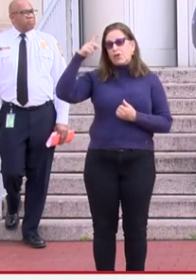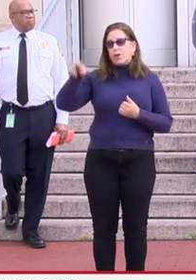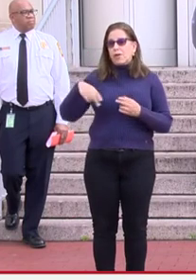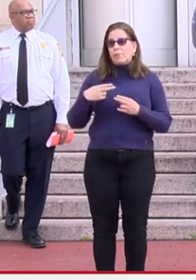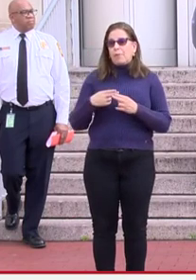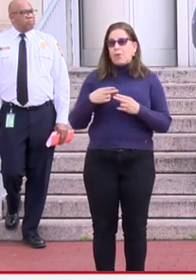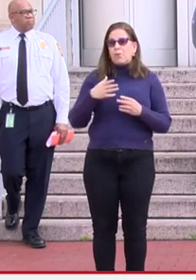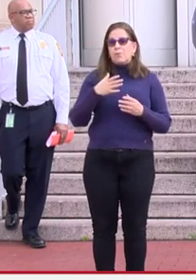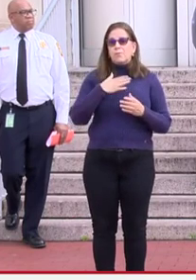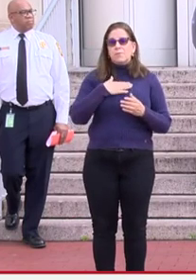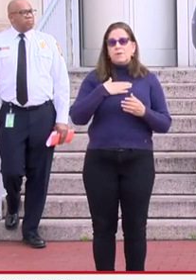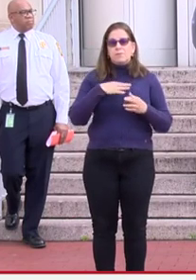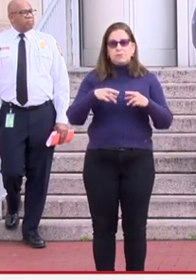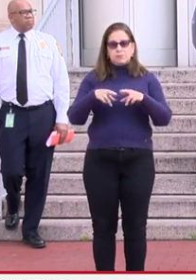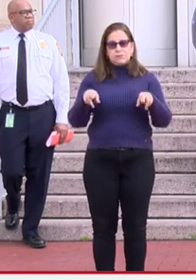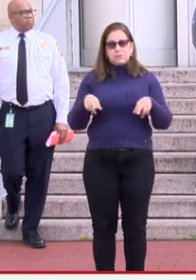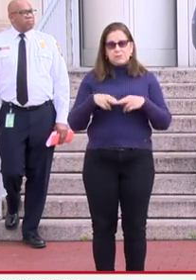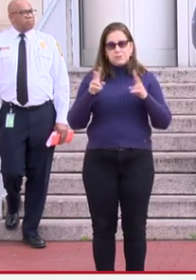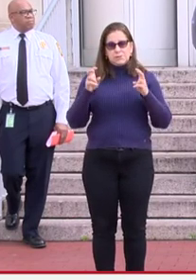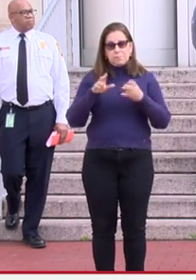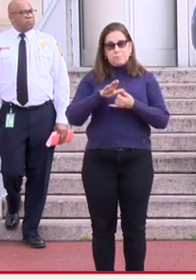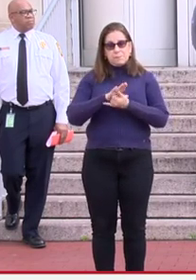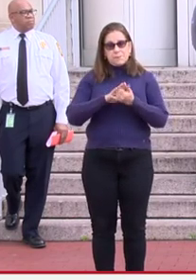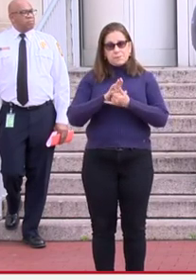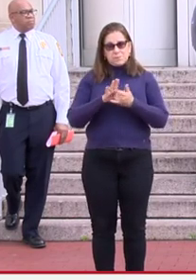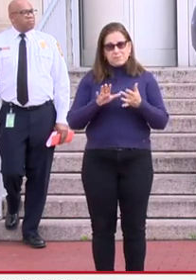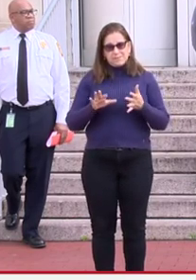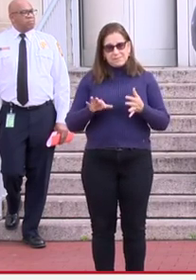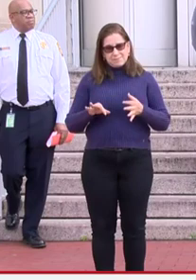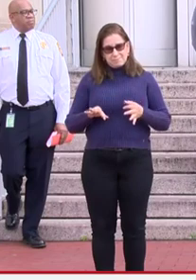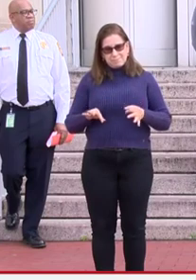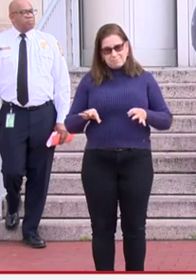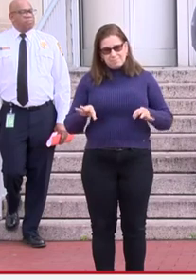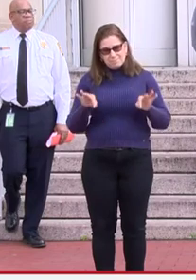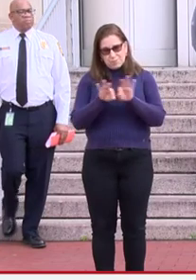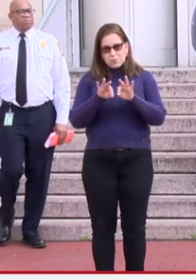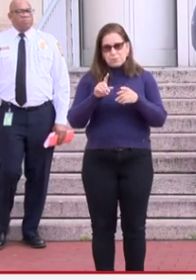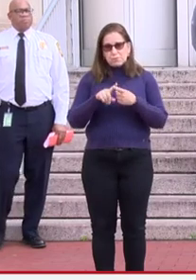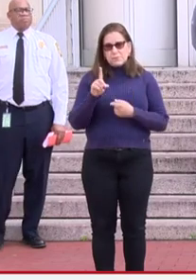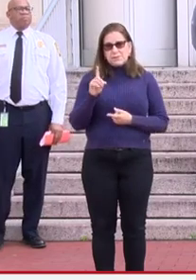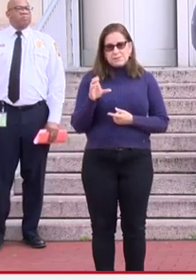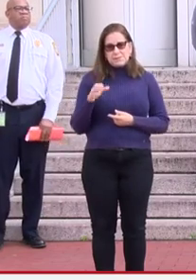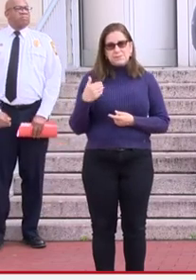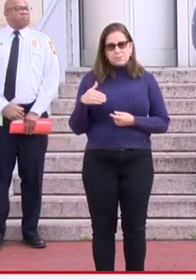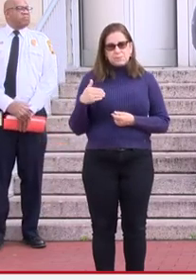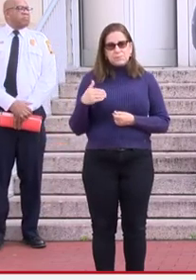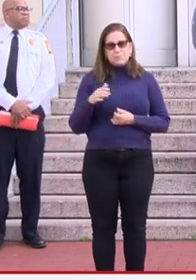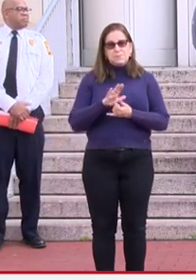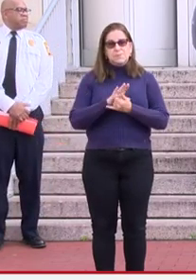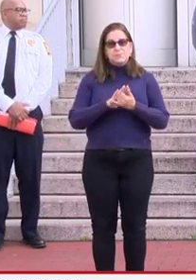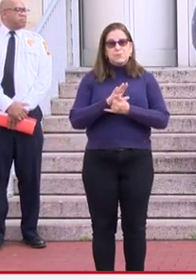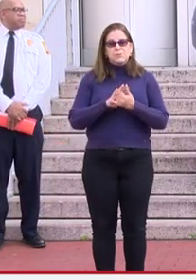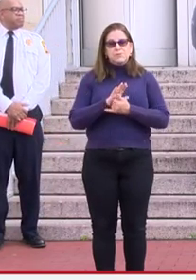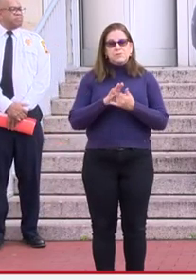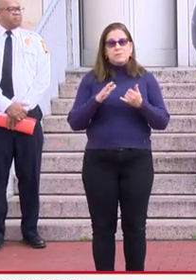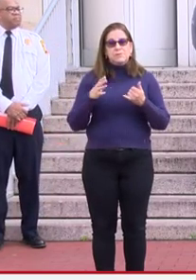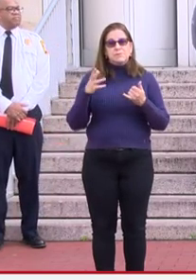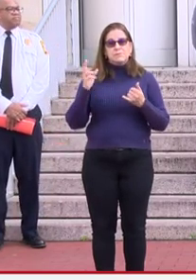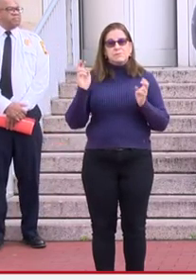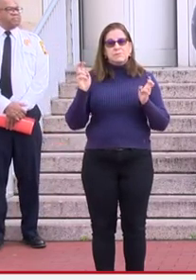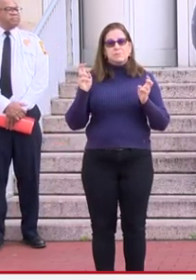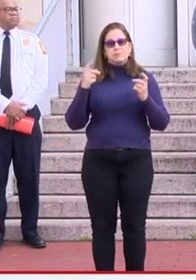Metro is to us. I agree with the general manager's approach to scaling